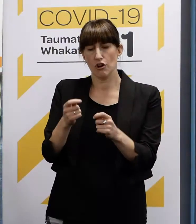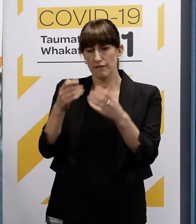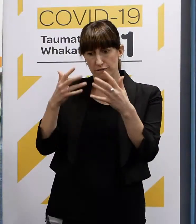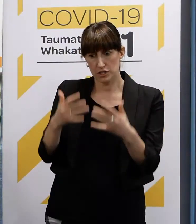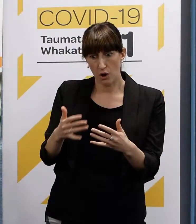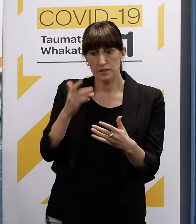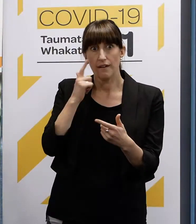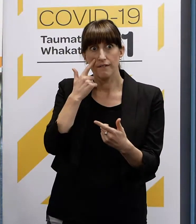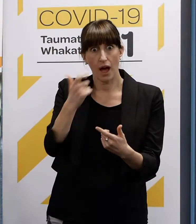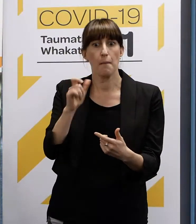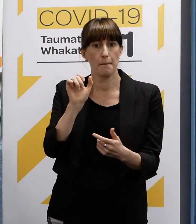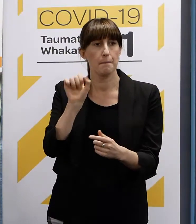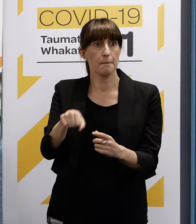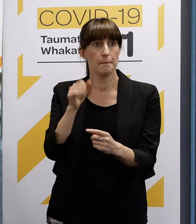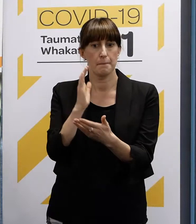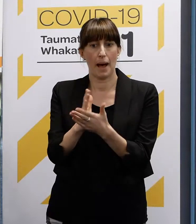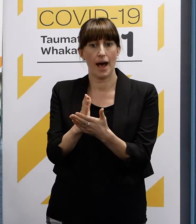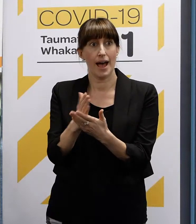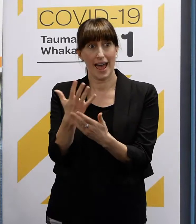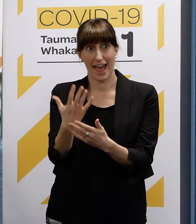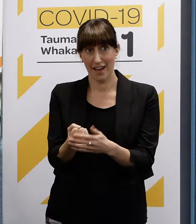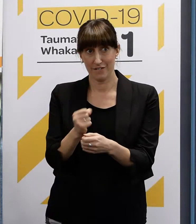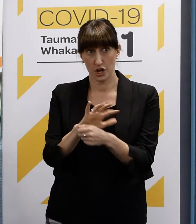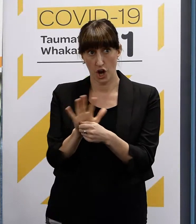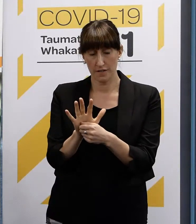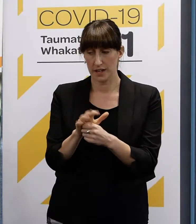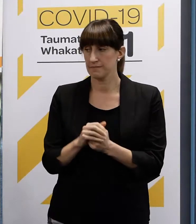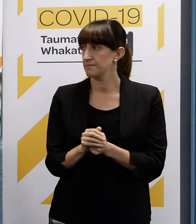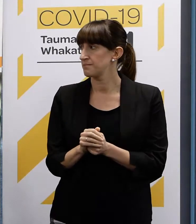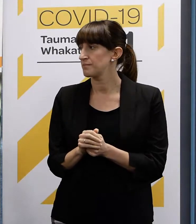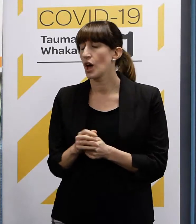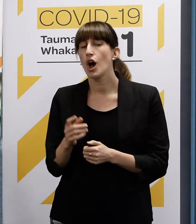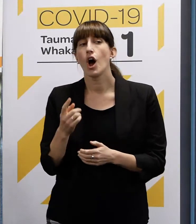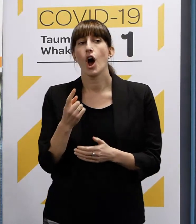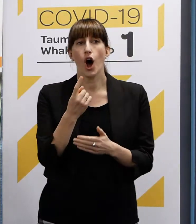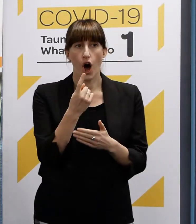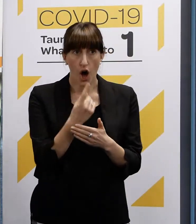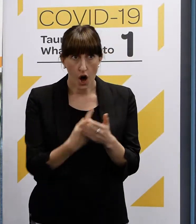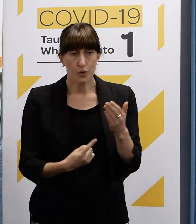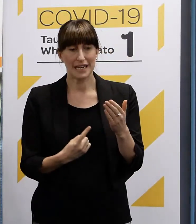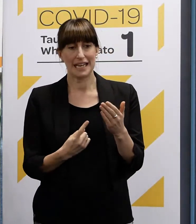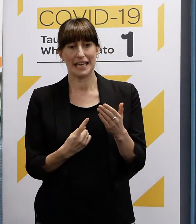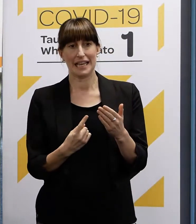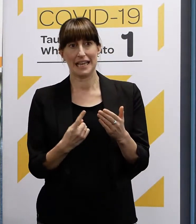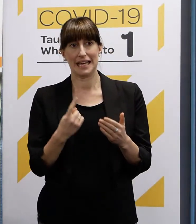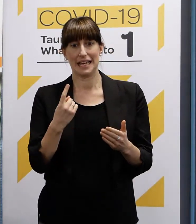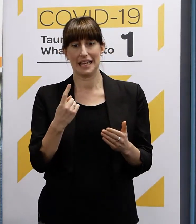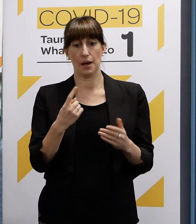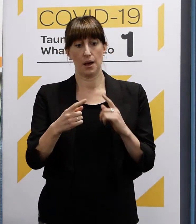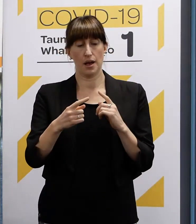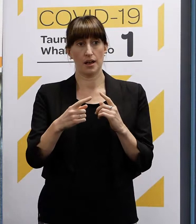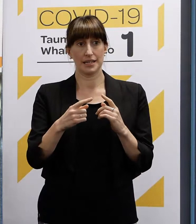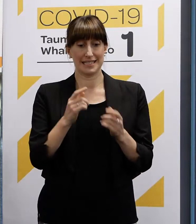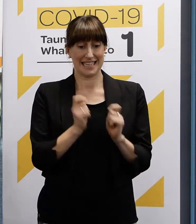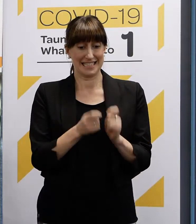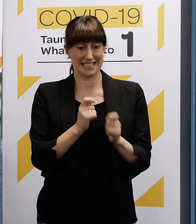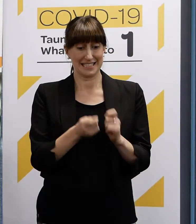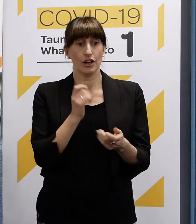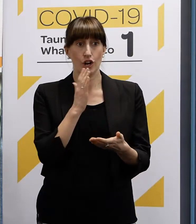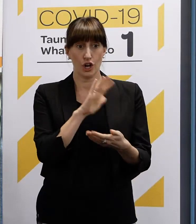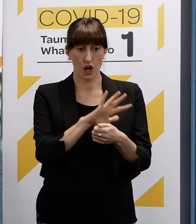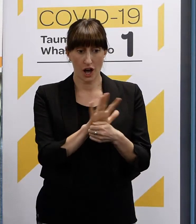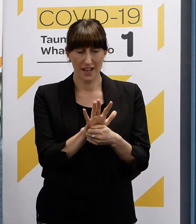The only ones that tested positive were the ones who we announced this time last week. So the 2